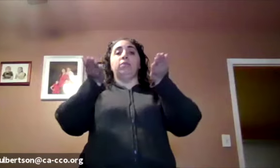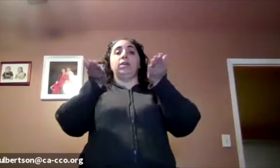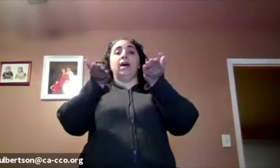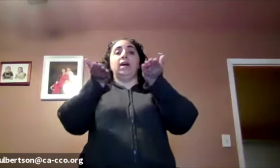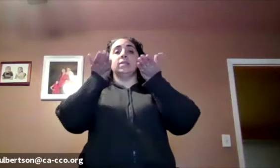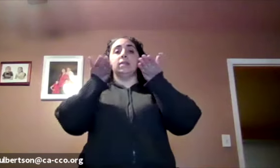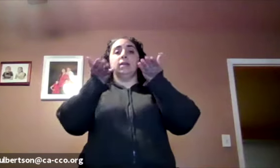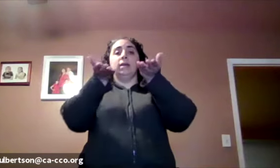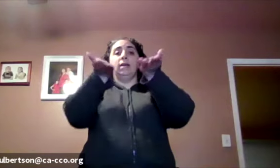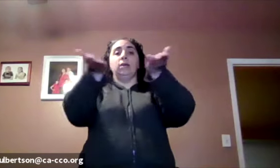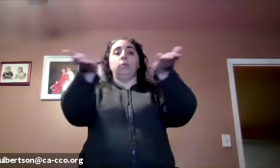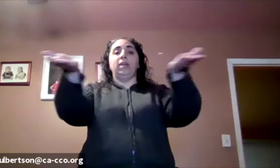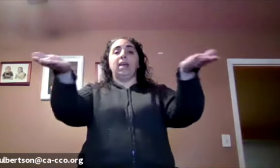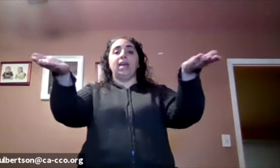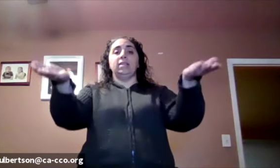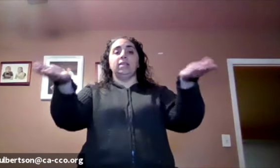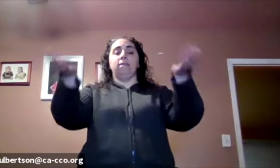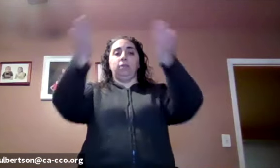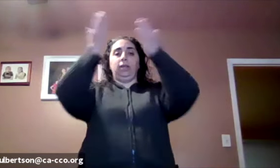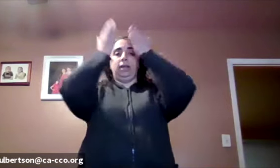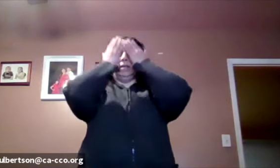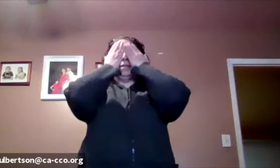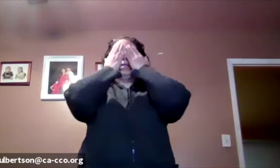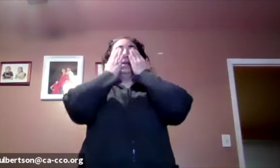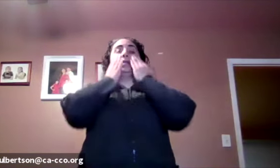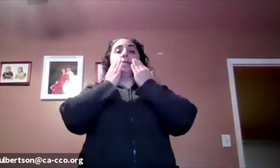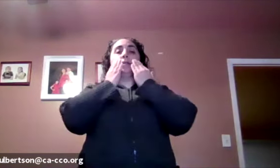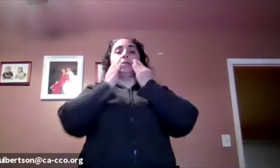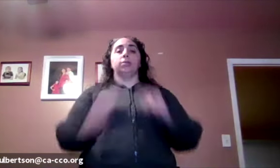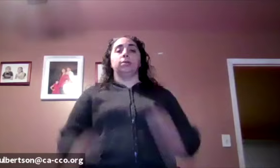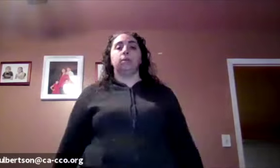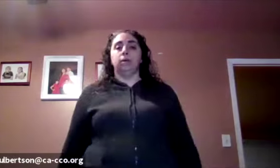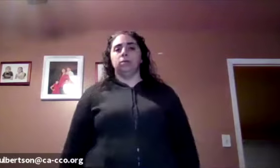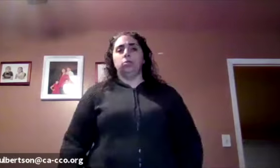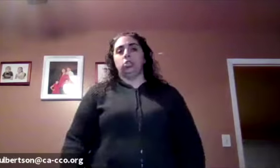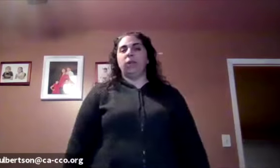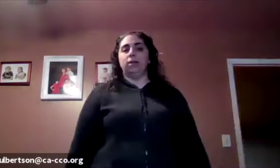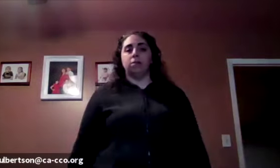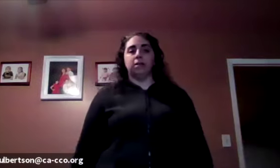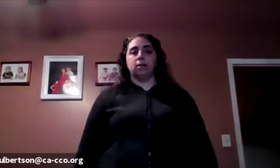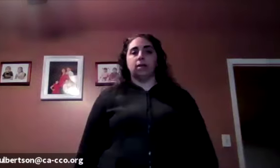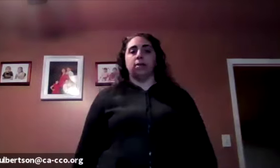the guys, it will be gaze, for the ladies, tears. So I'll just play it so you guys can hear it